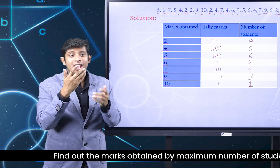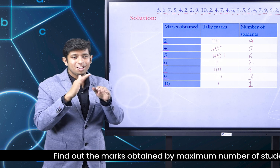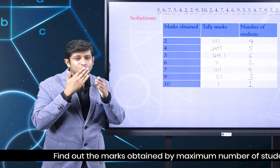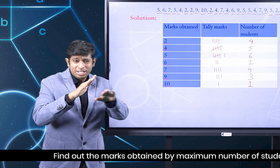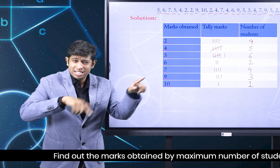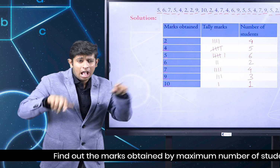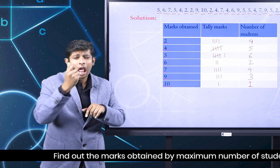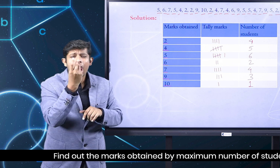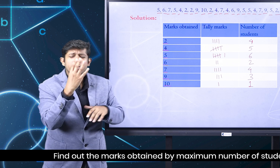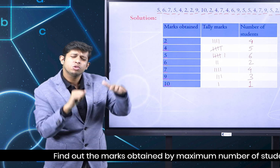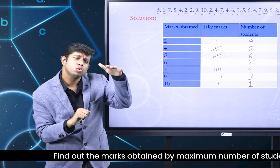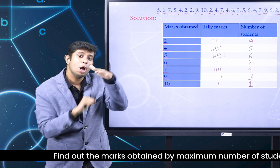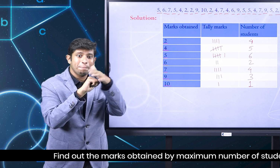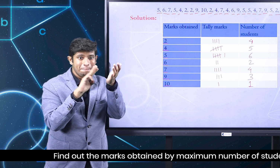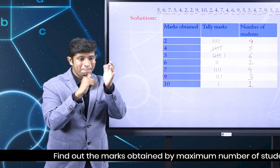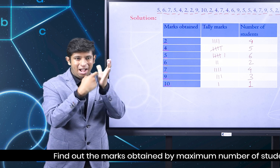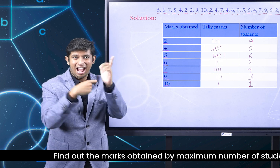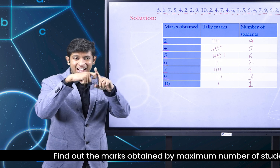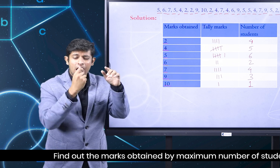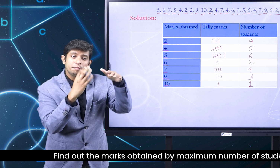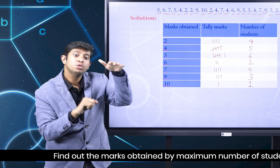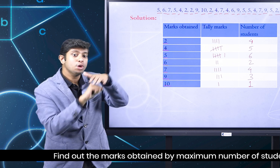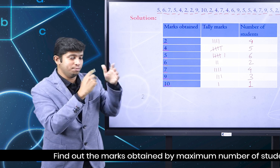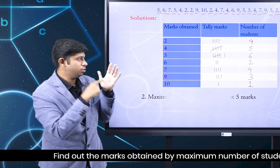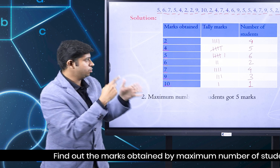Find out the marks obtained by maximum number of students.